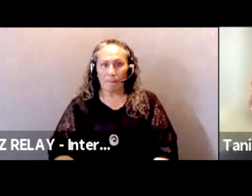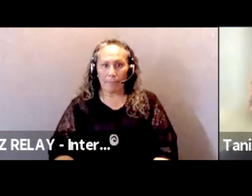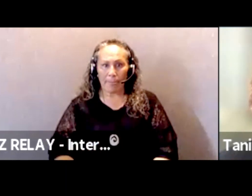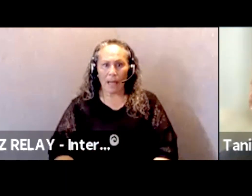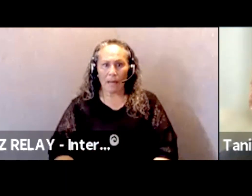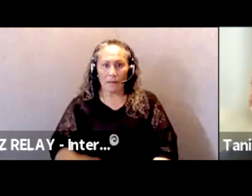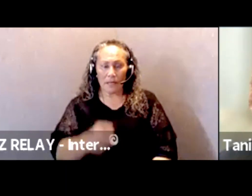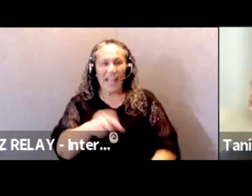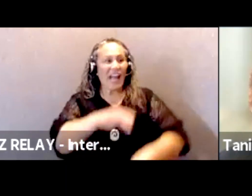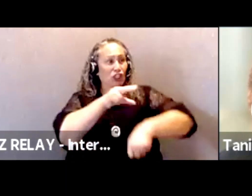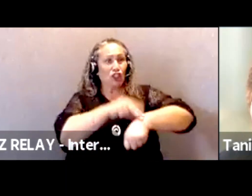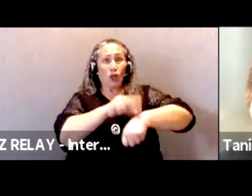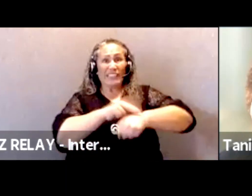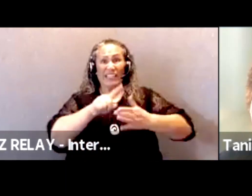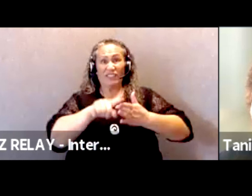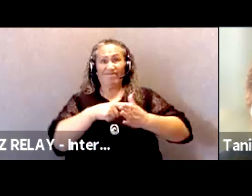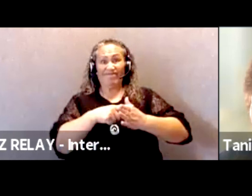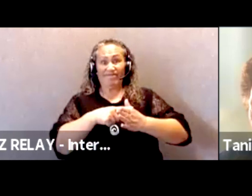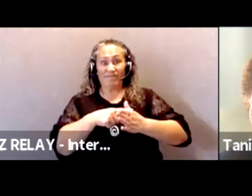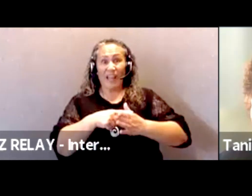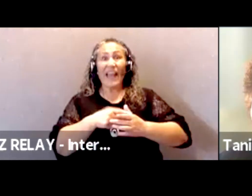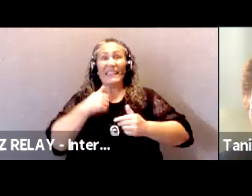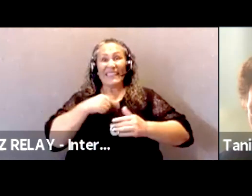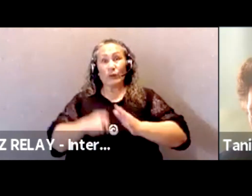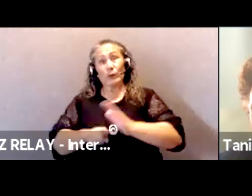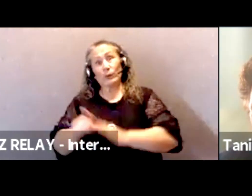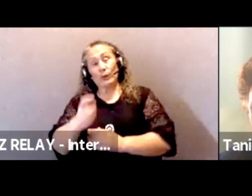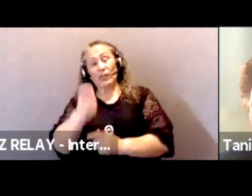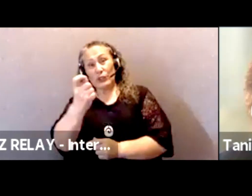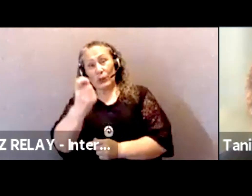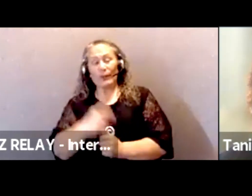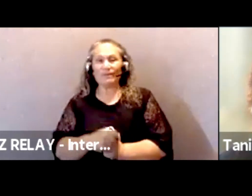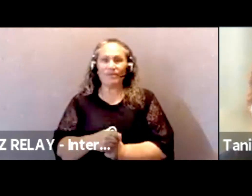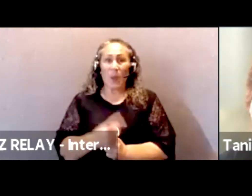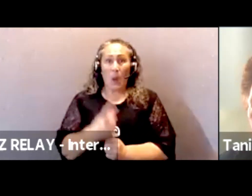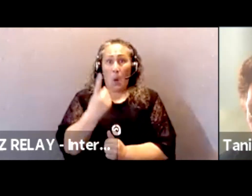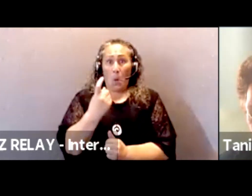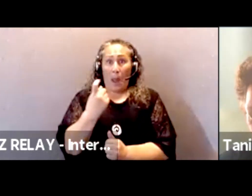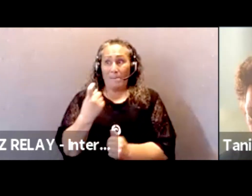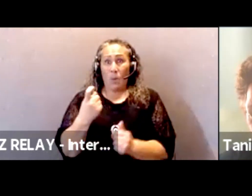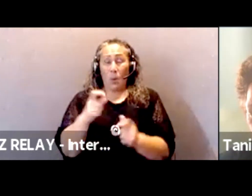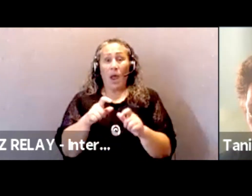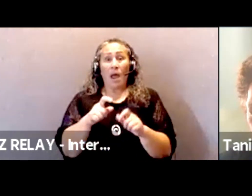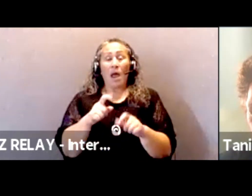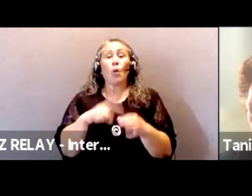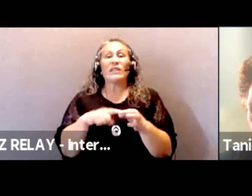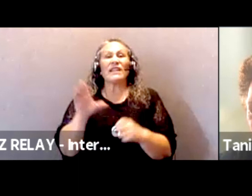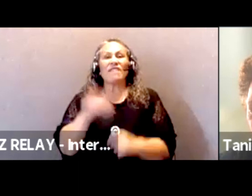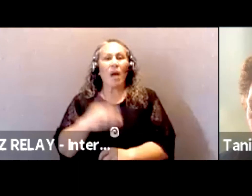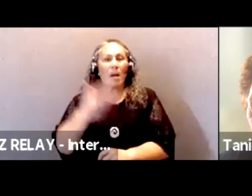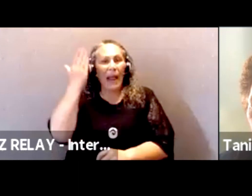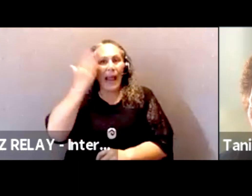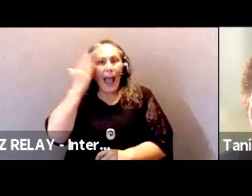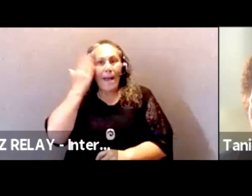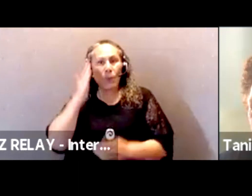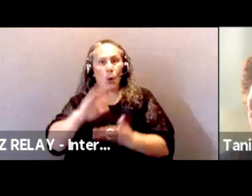Anthony needs to take off soon. So we've got one last question that came from the carpool community. A lot of